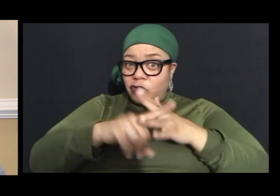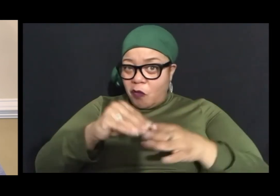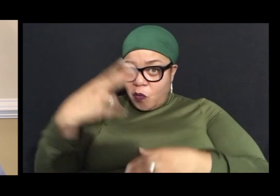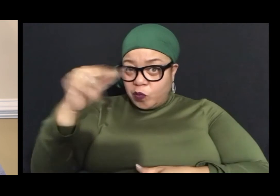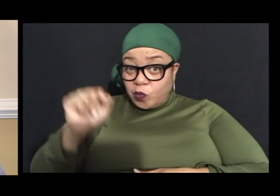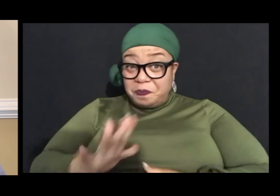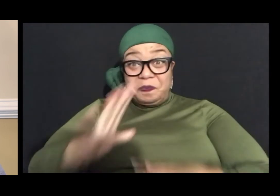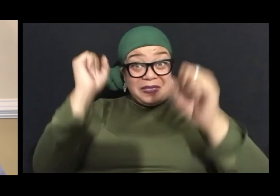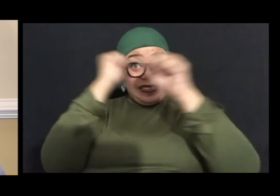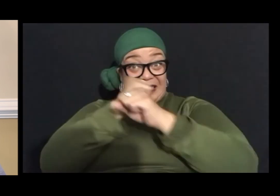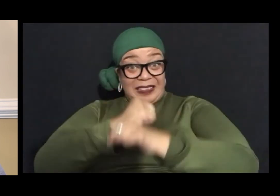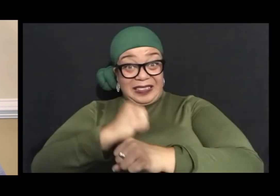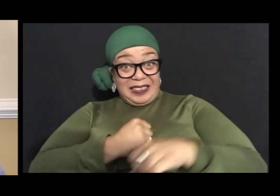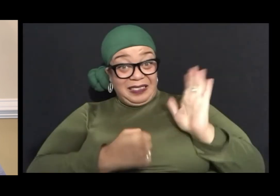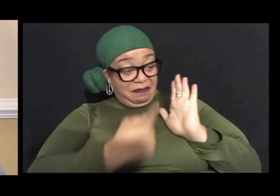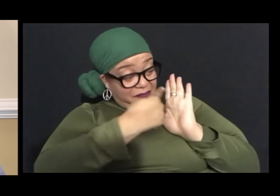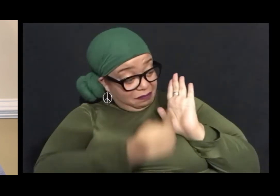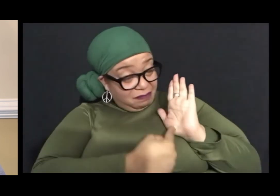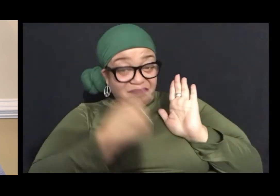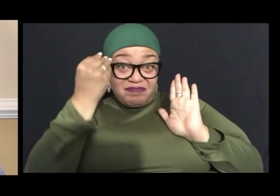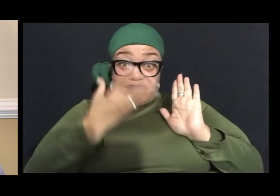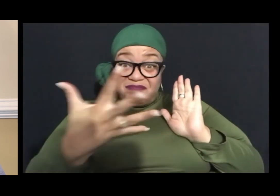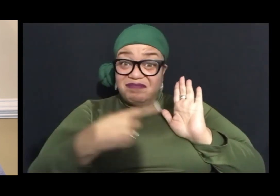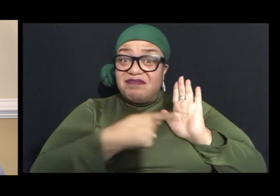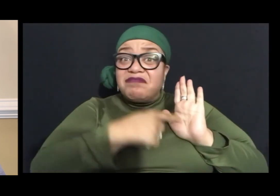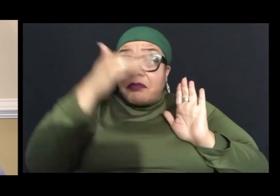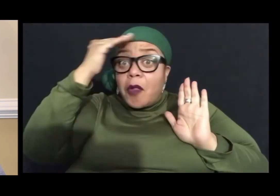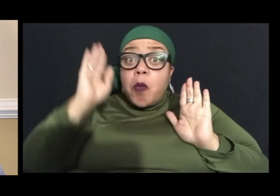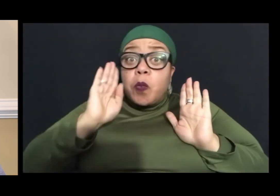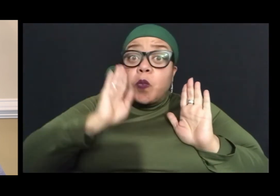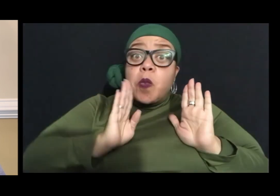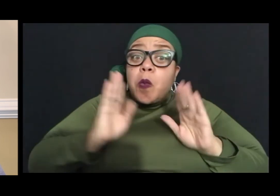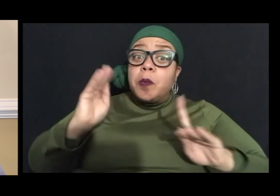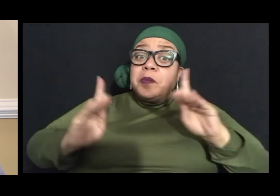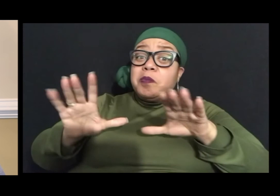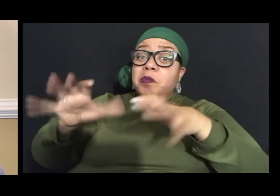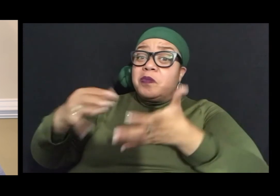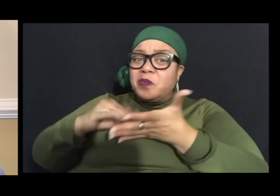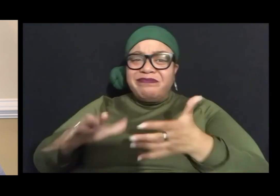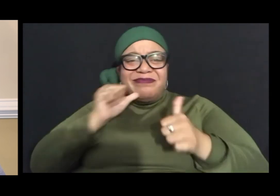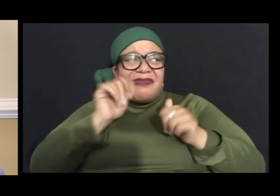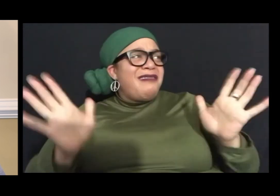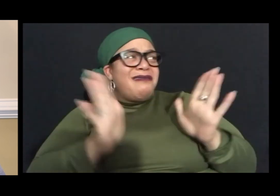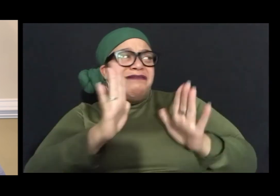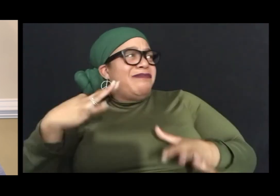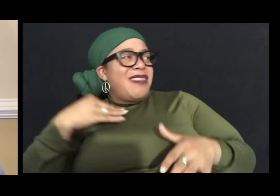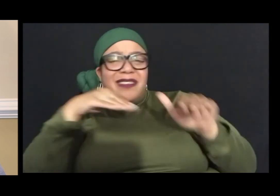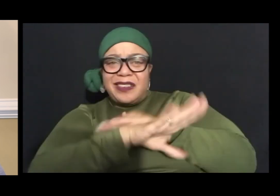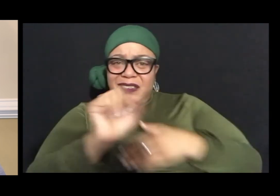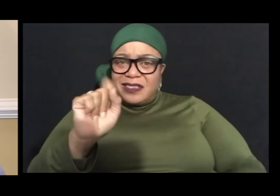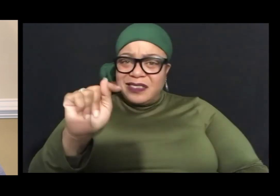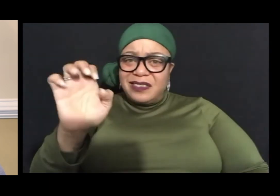Statistical data still informs us that Black and brown students are not encouraged to participate in STEM courses.